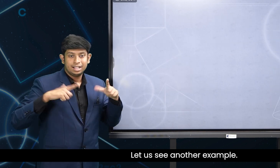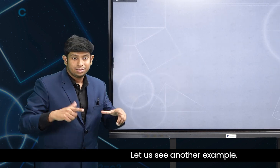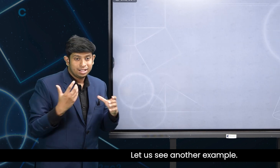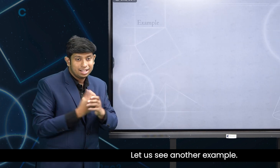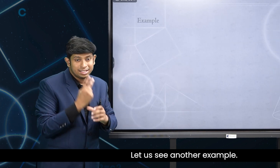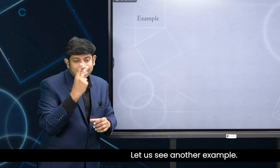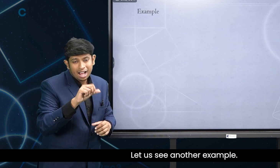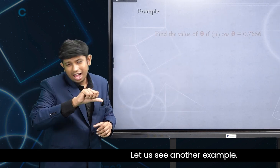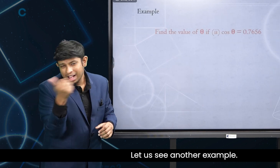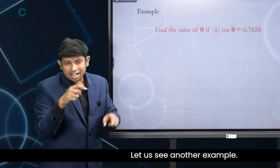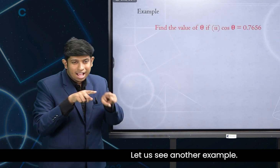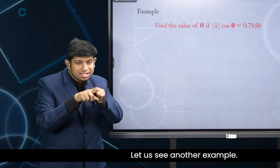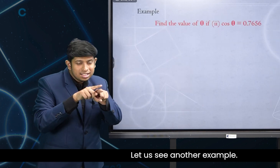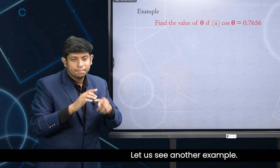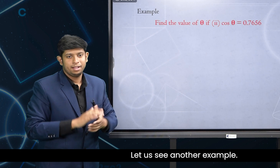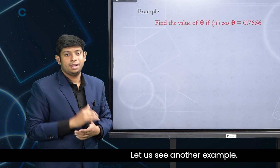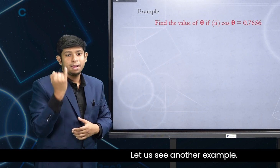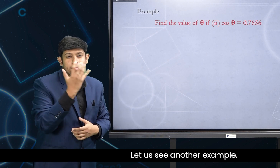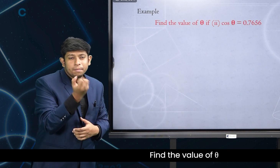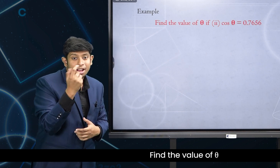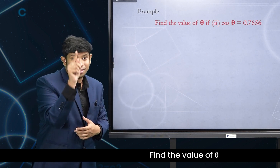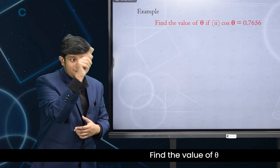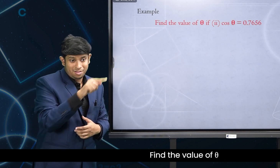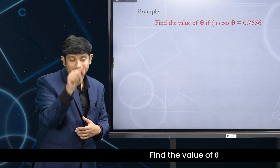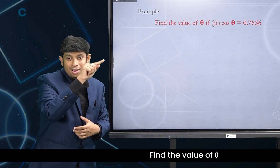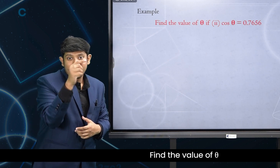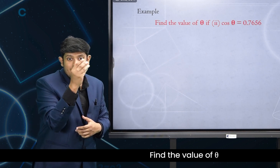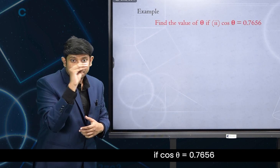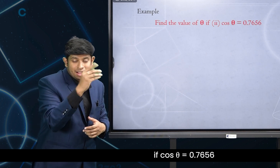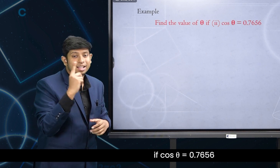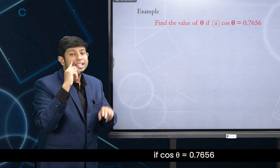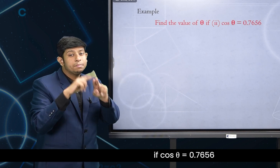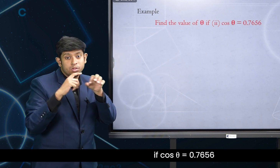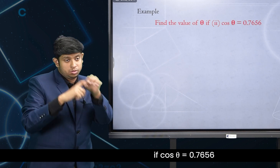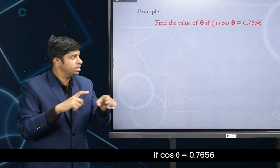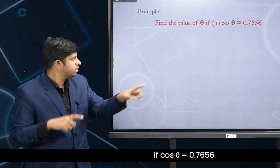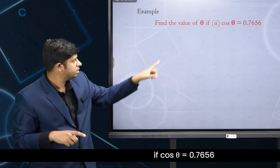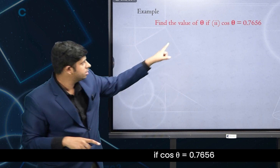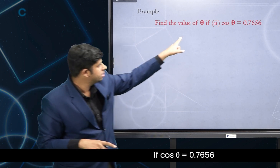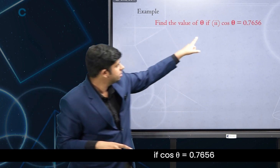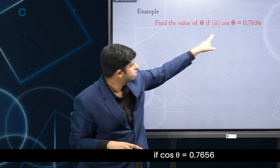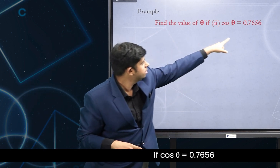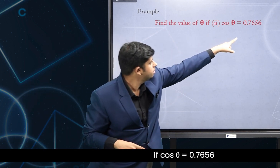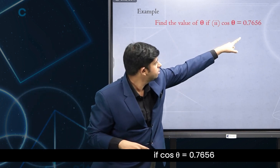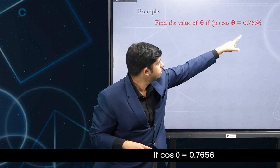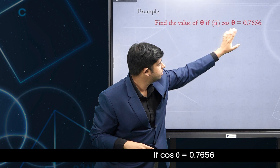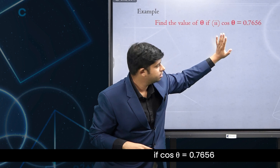Let us see another example. Find the value of theta if cos theta is equal to 0.7656.